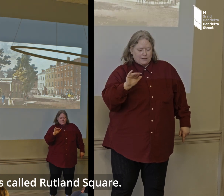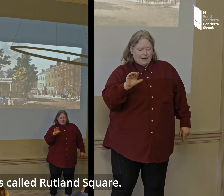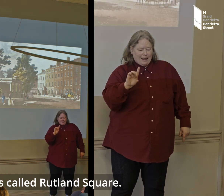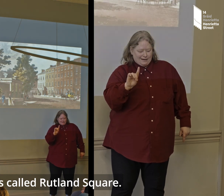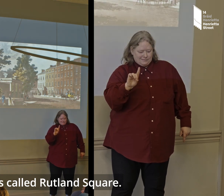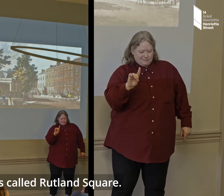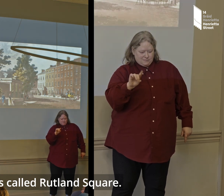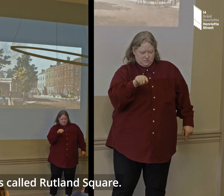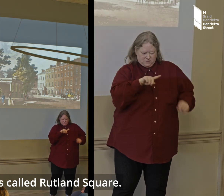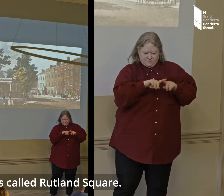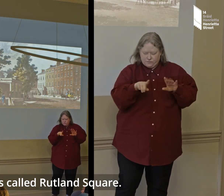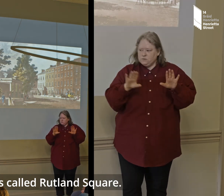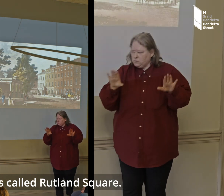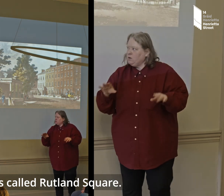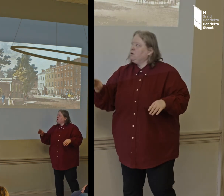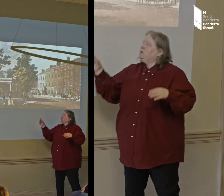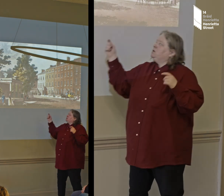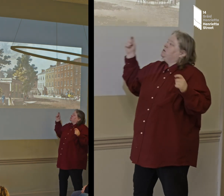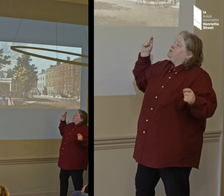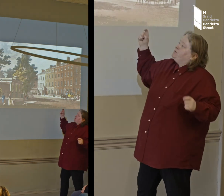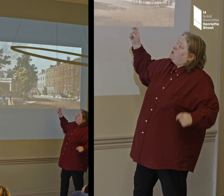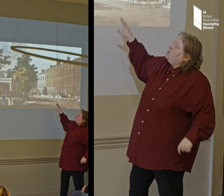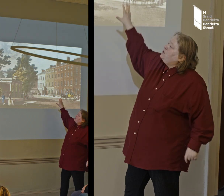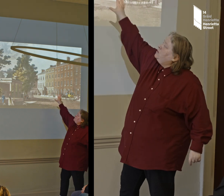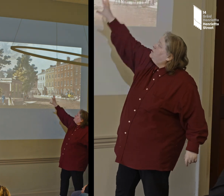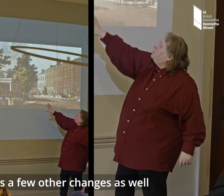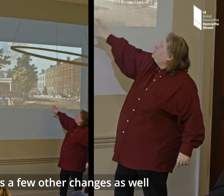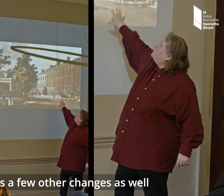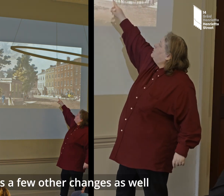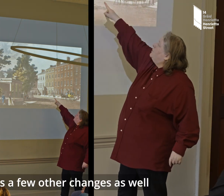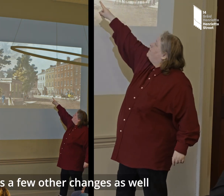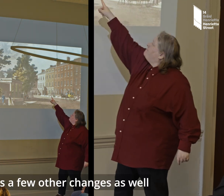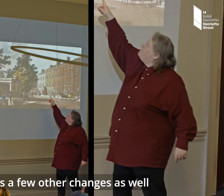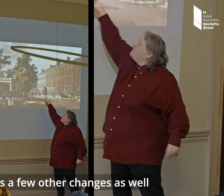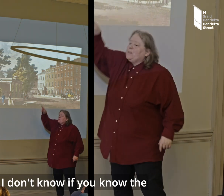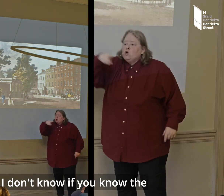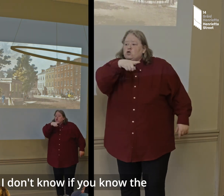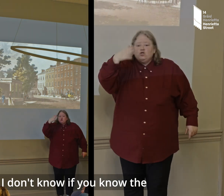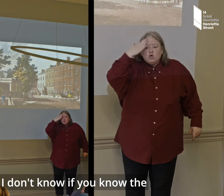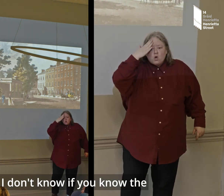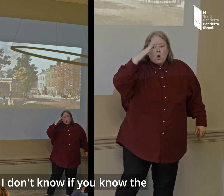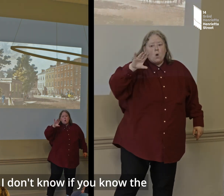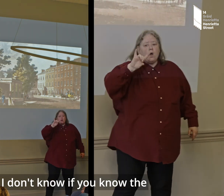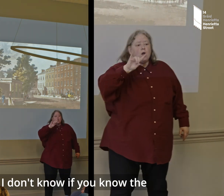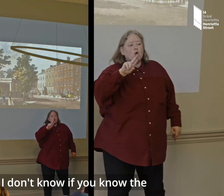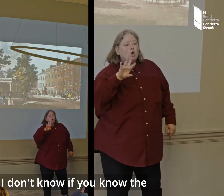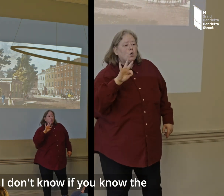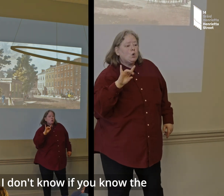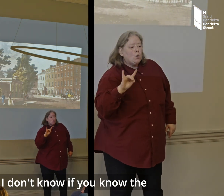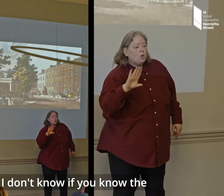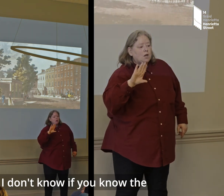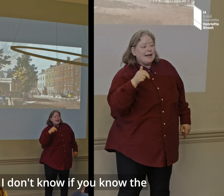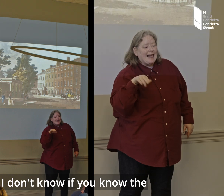and it was called Rutland Square. And there's a few other changes as well since. But I don't